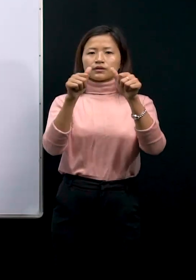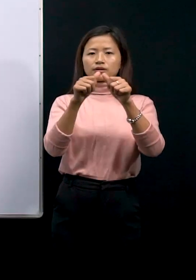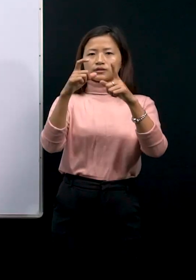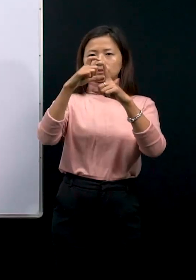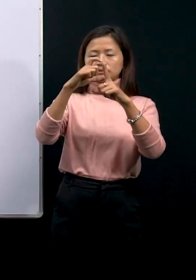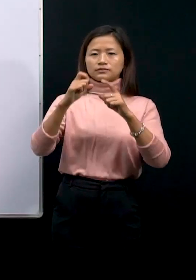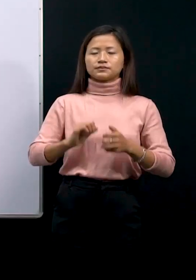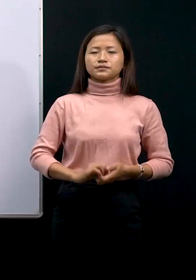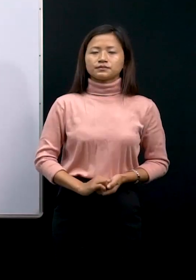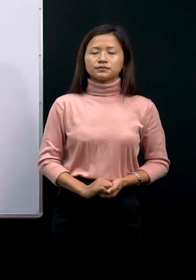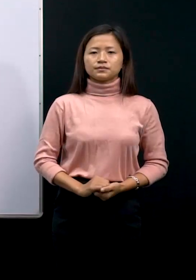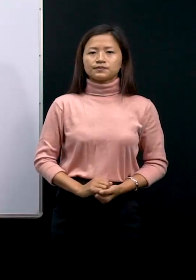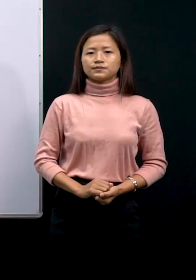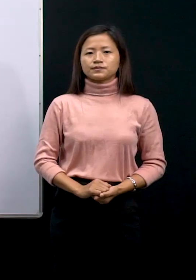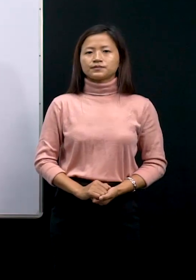no?